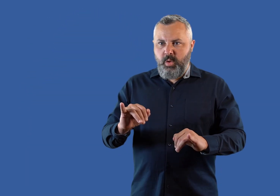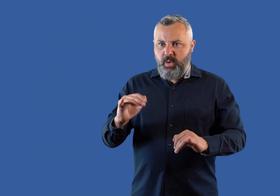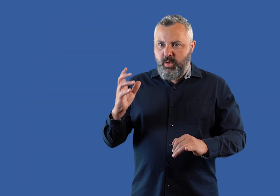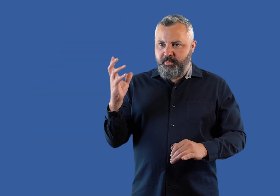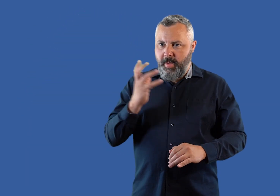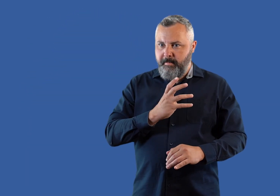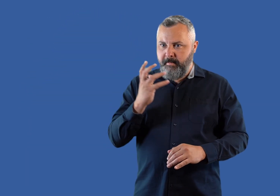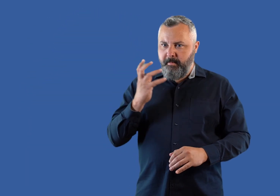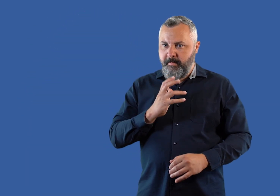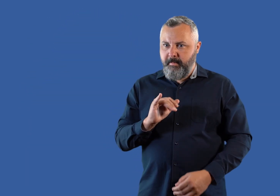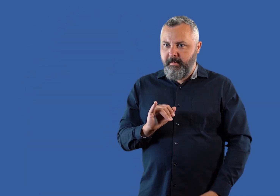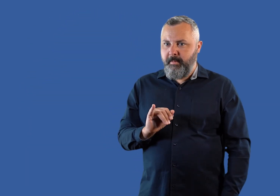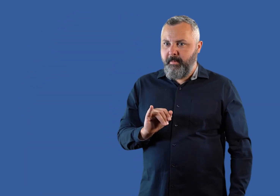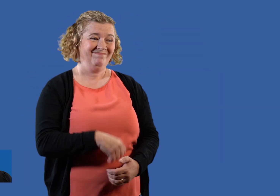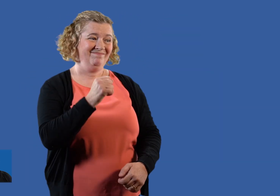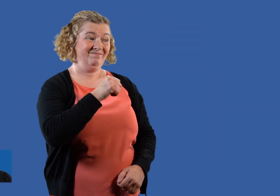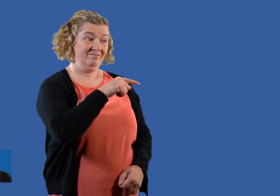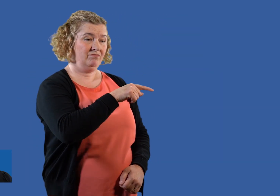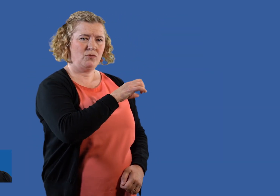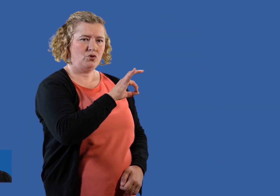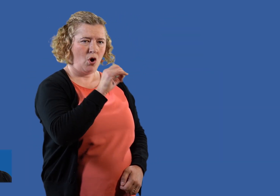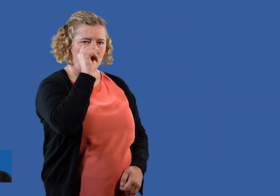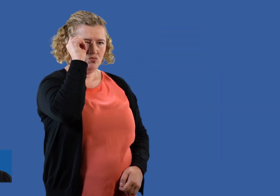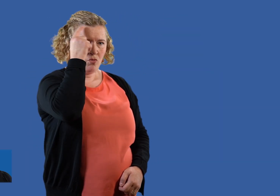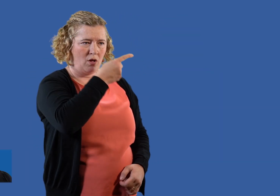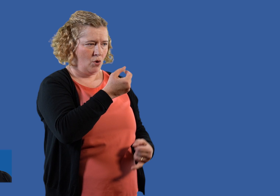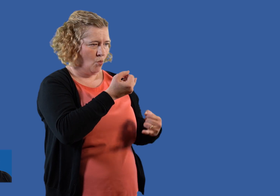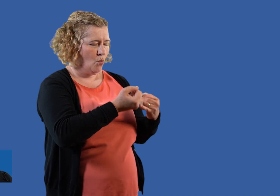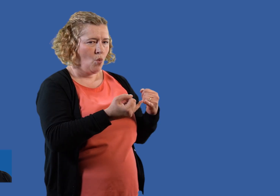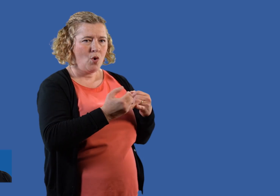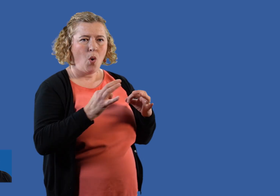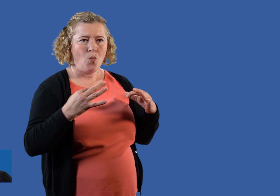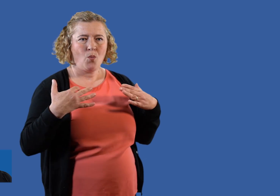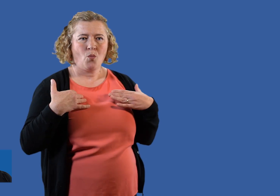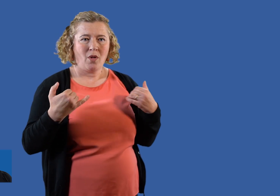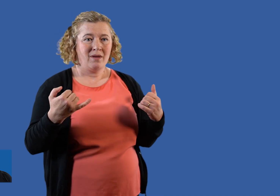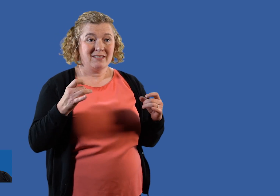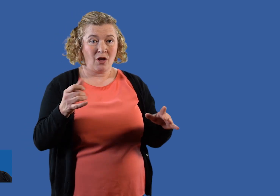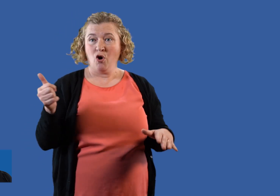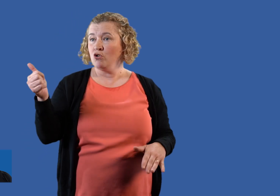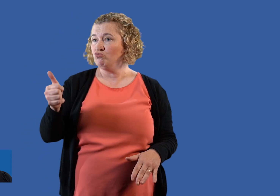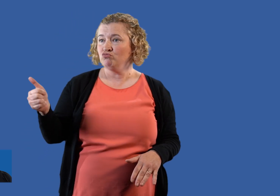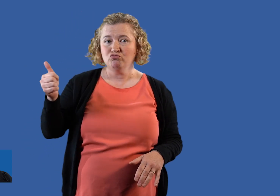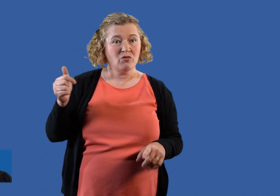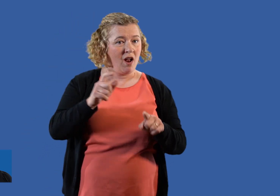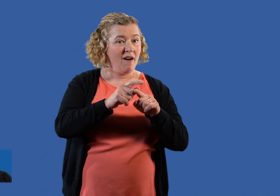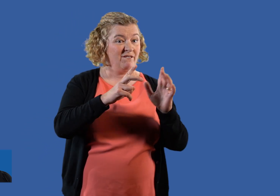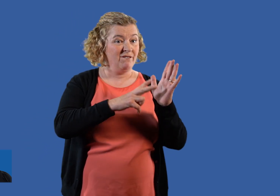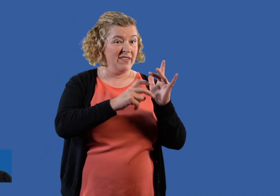Well, that was dangerous. Yeah, she didn't realise she was becoming unwell and started hitchhiking up and down the